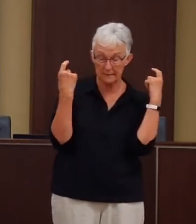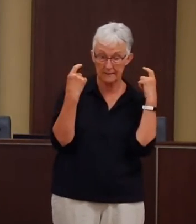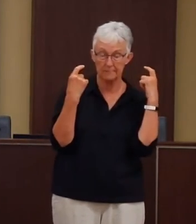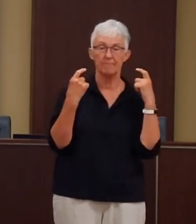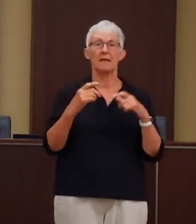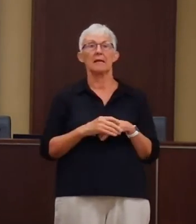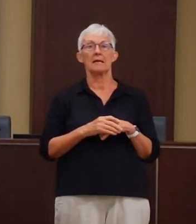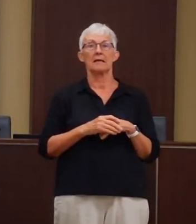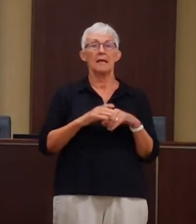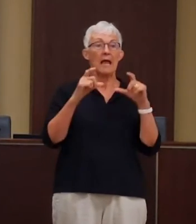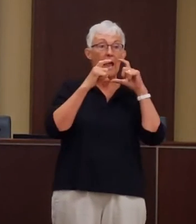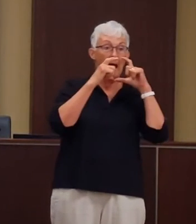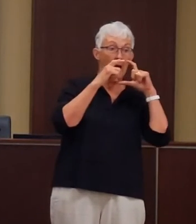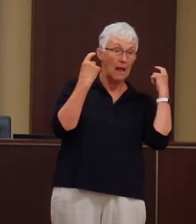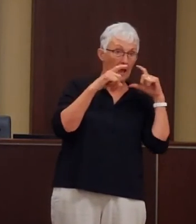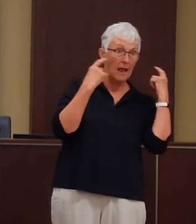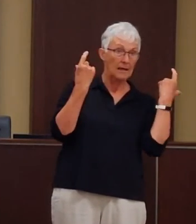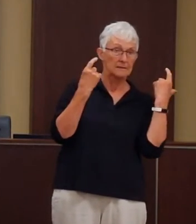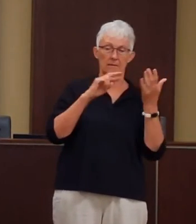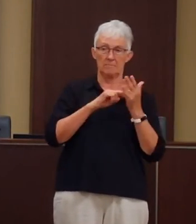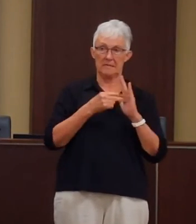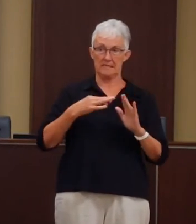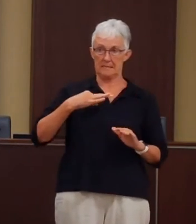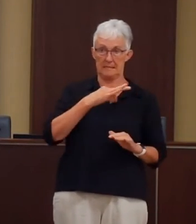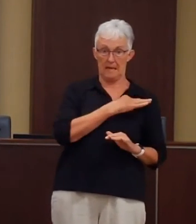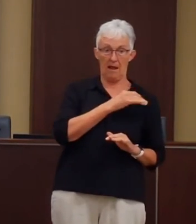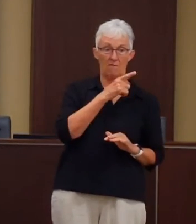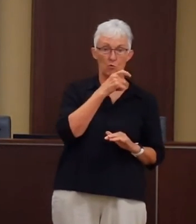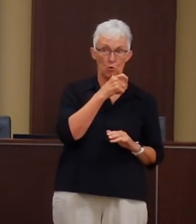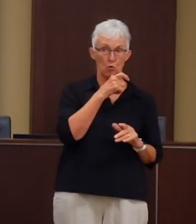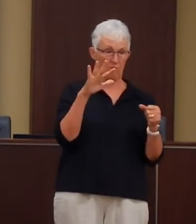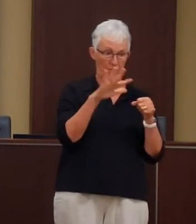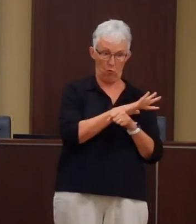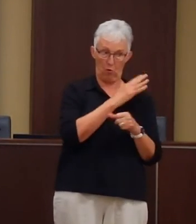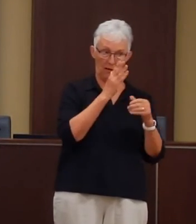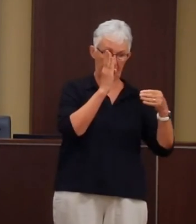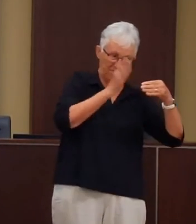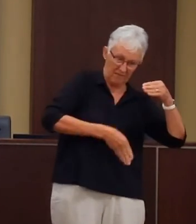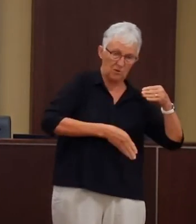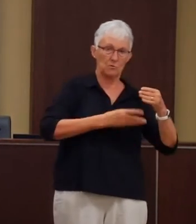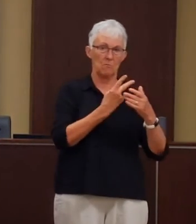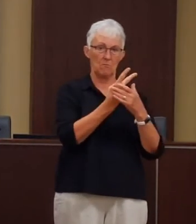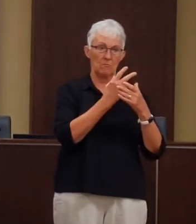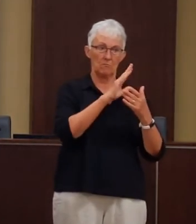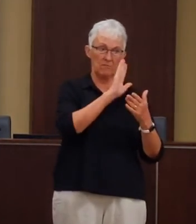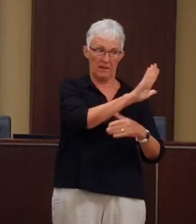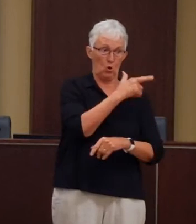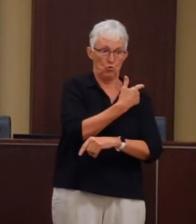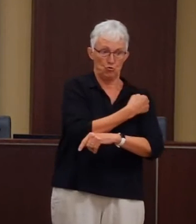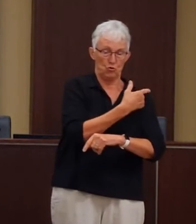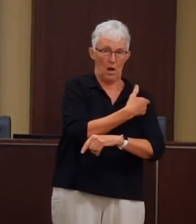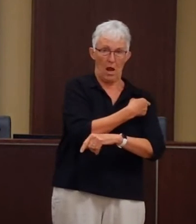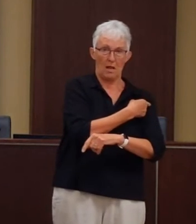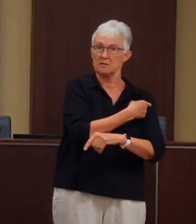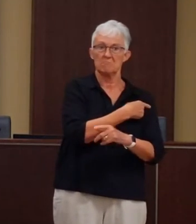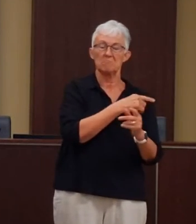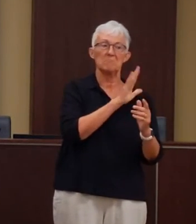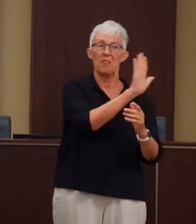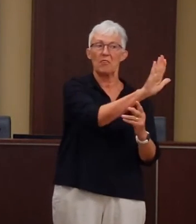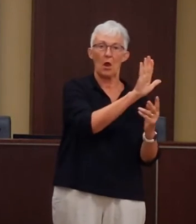be optional for staff who are fully vaccinated. Face coverings will be required for